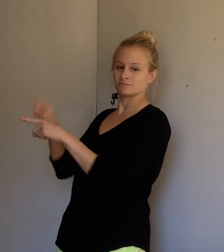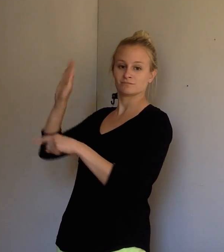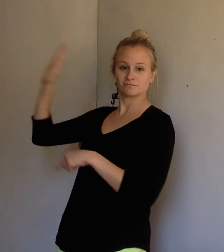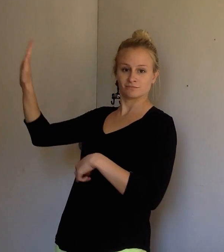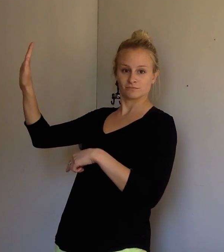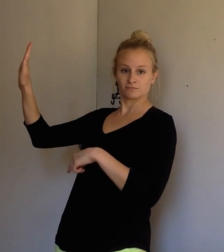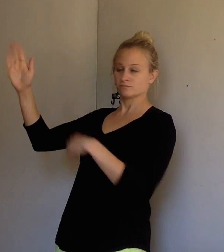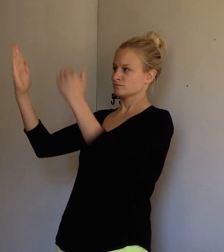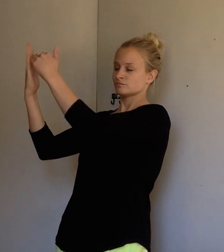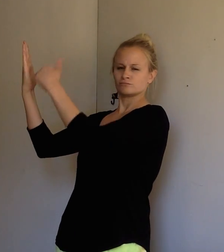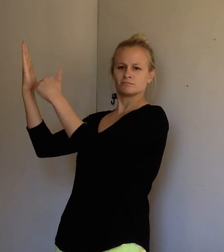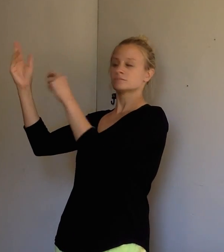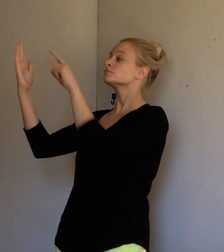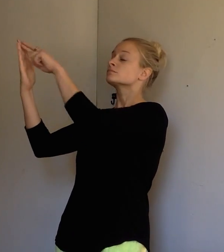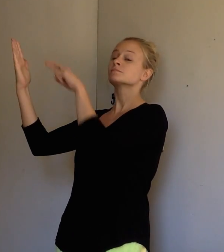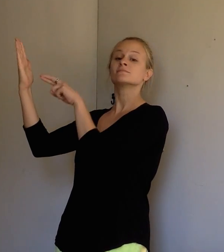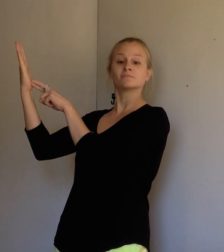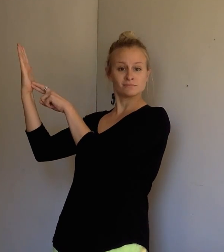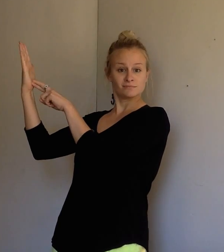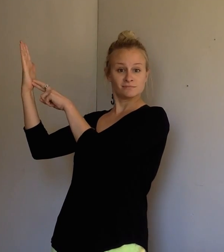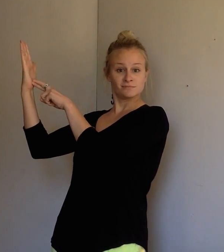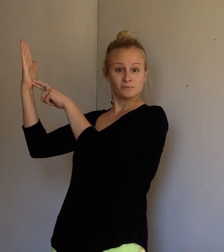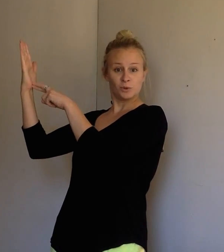do have an immensely sophisticated sense of humour. But